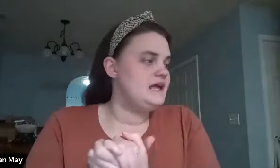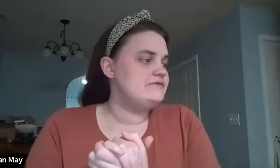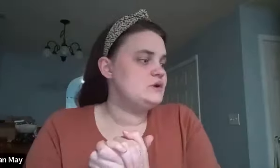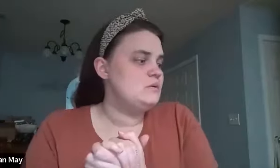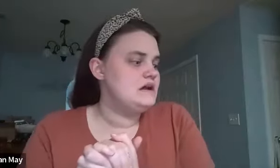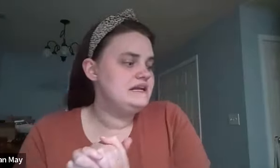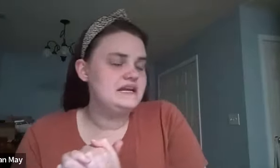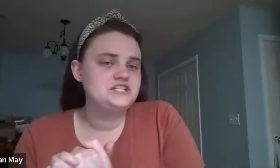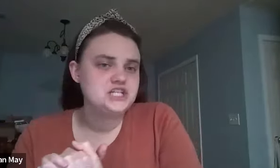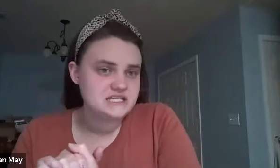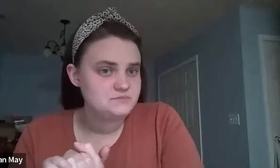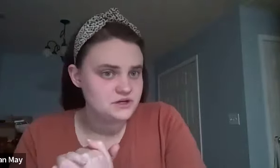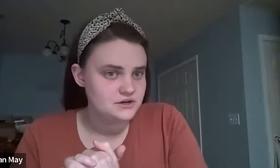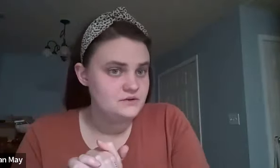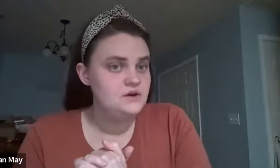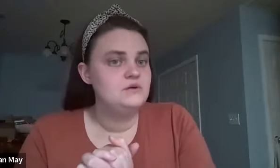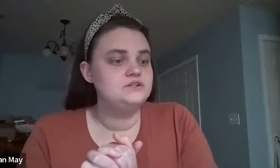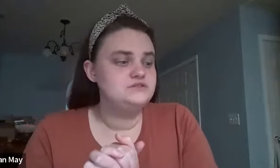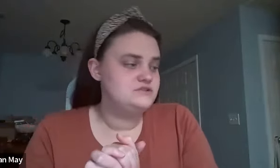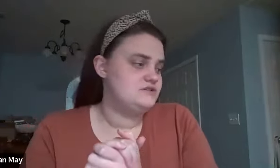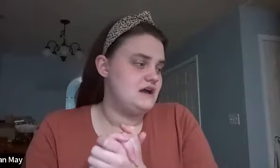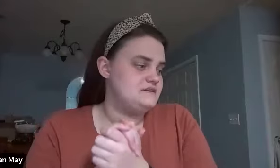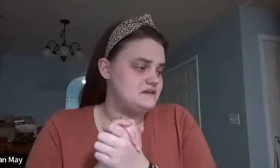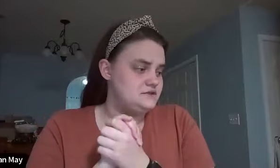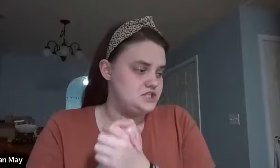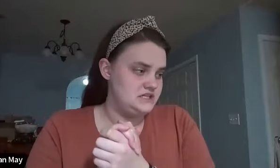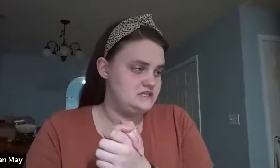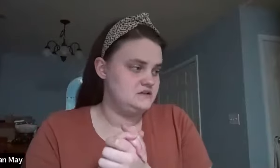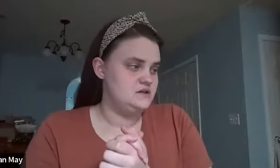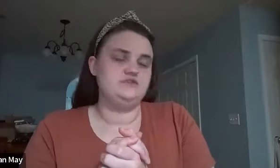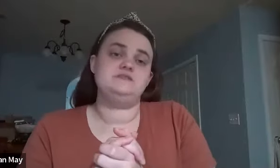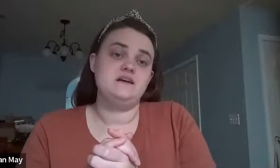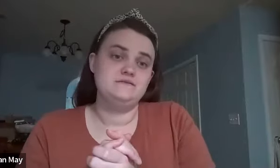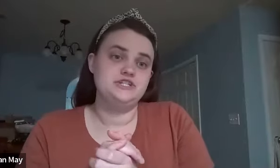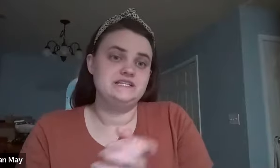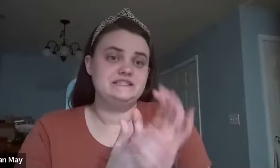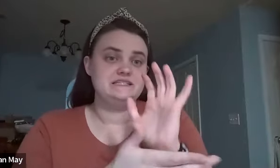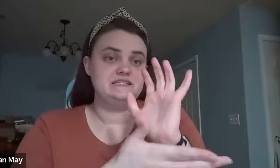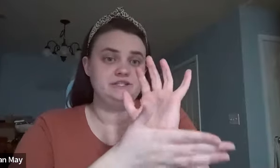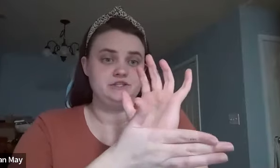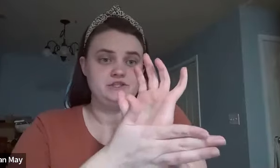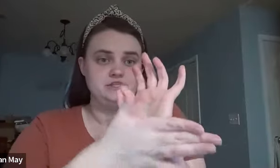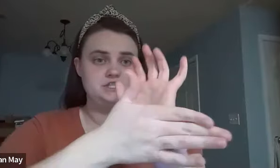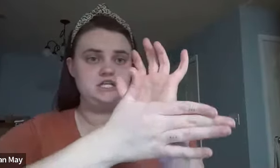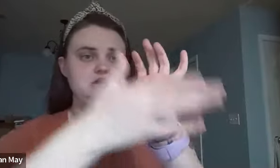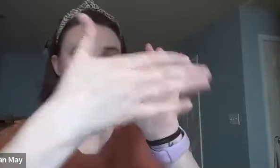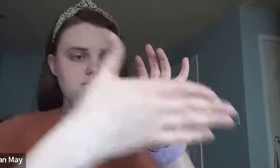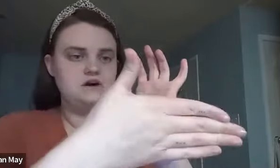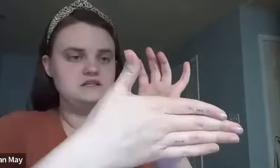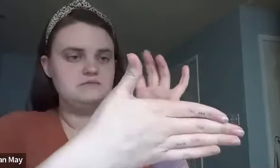If you wanted a cheeseburger, what you'll do is you'll add the sign for cheese. So the sign for cheese is like your non-dominant's